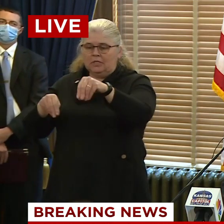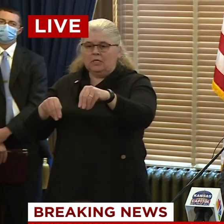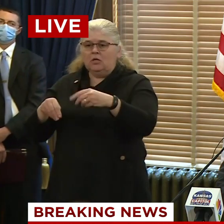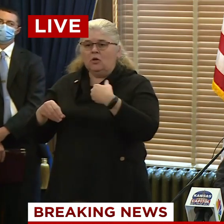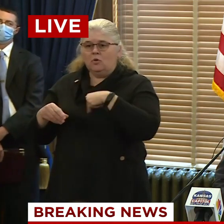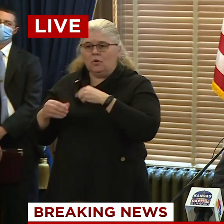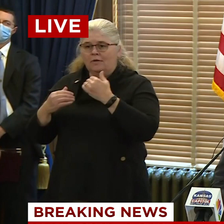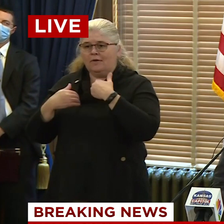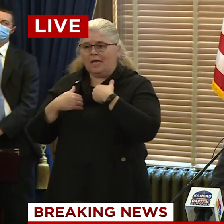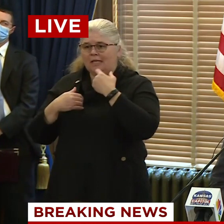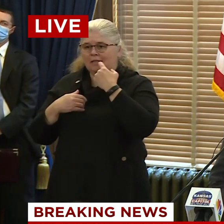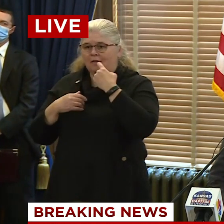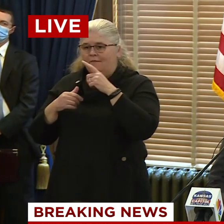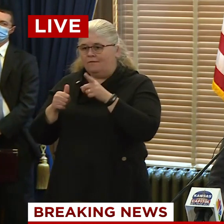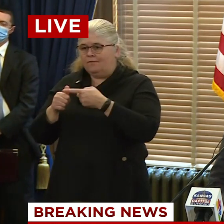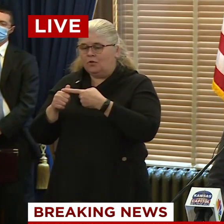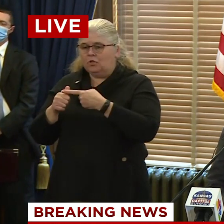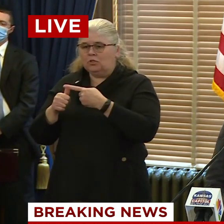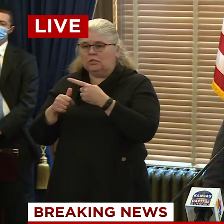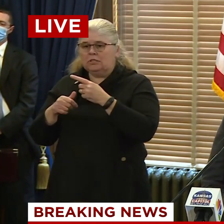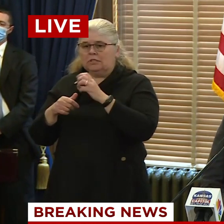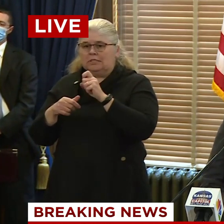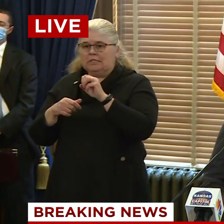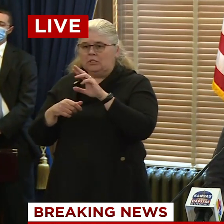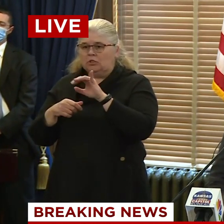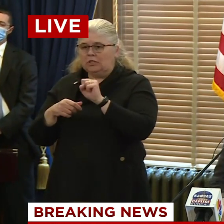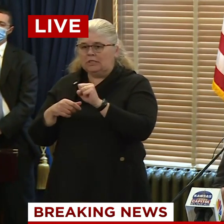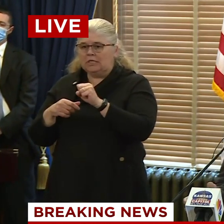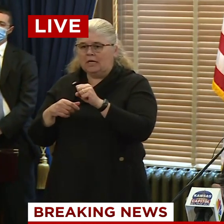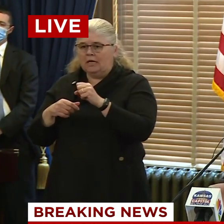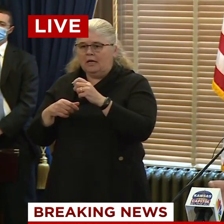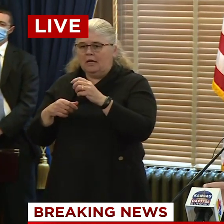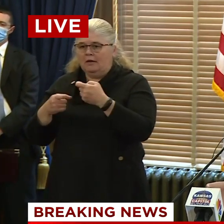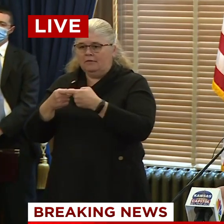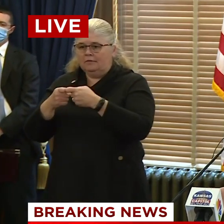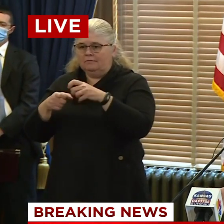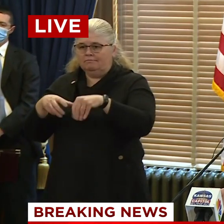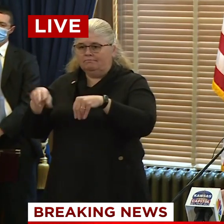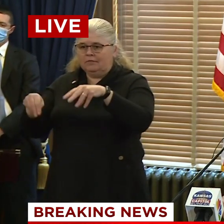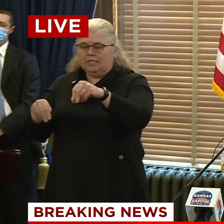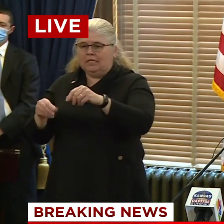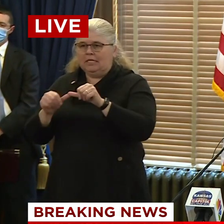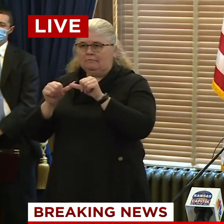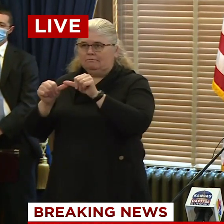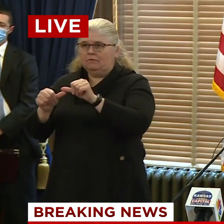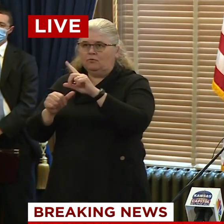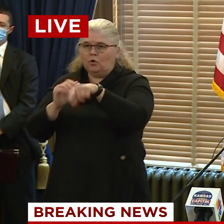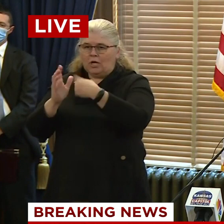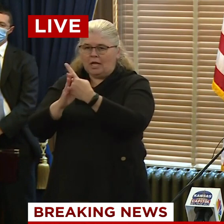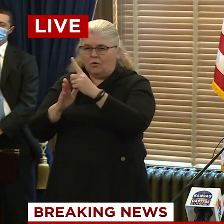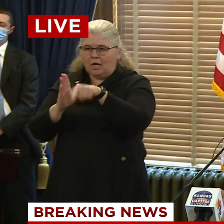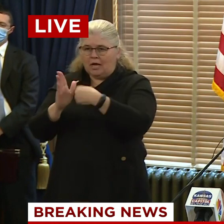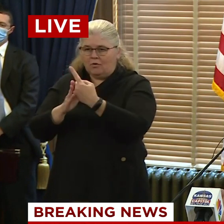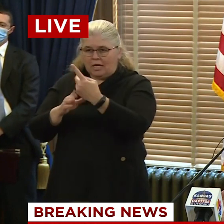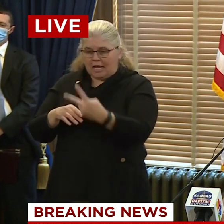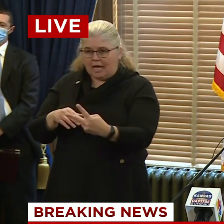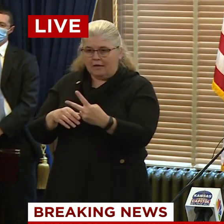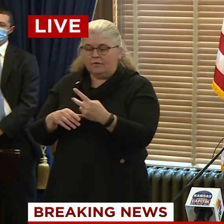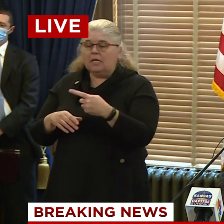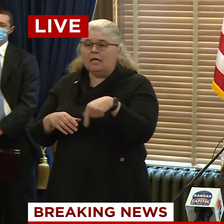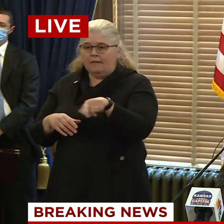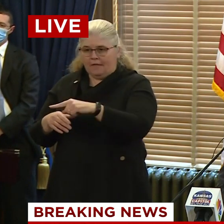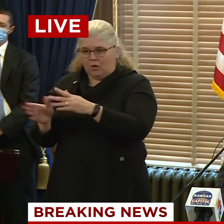series of rolling blackouts earlier this afternoon. It lasted for about an hour, hour and a half. Those were planned